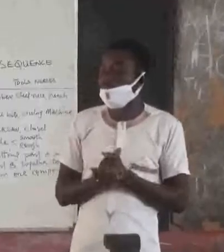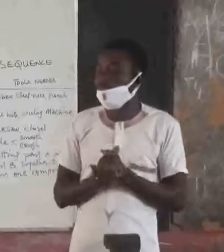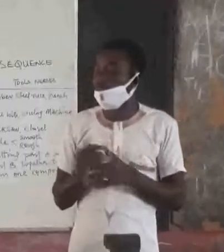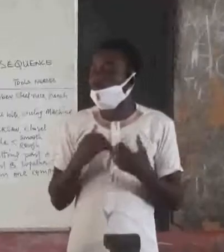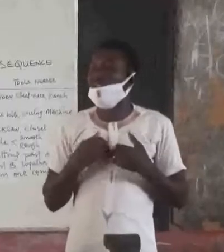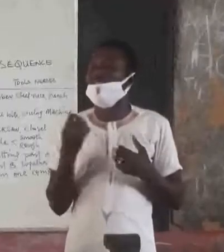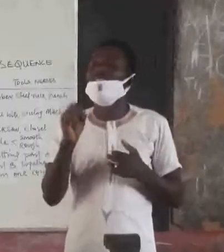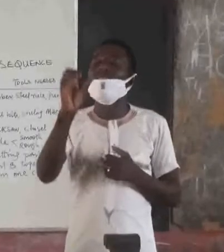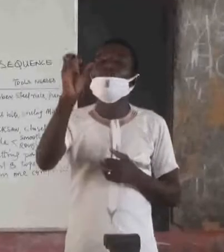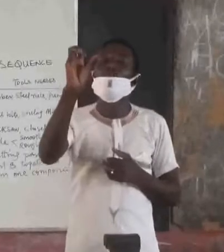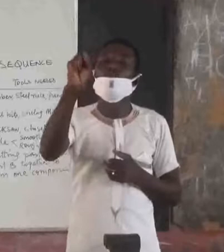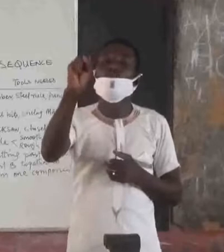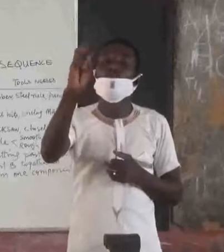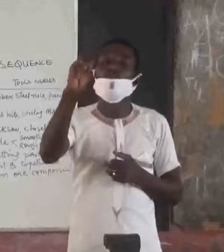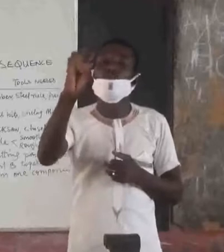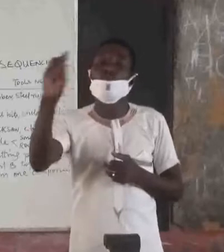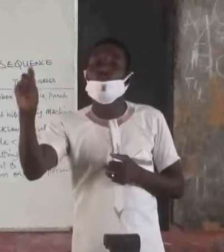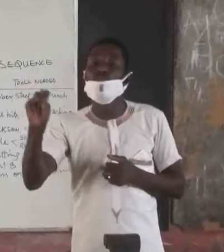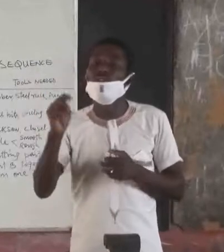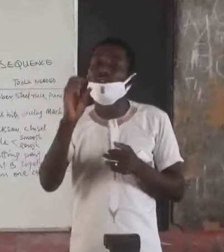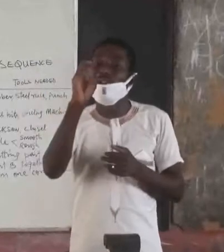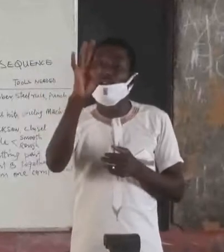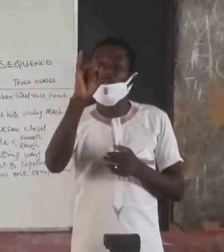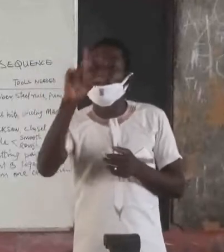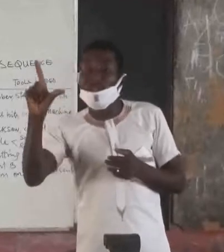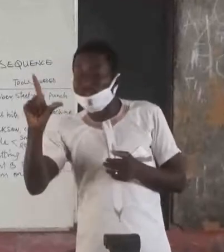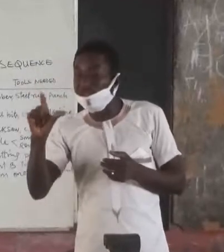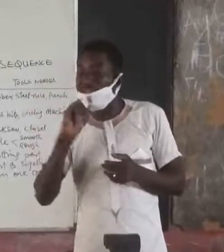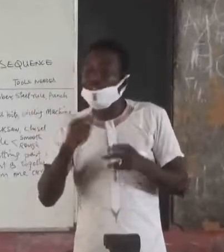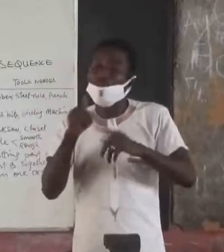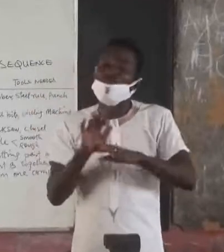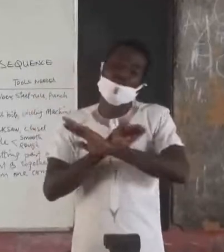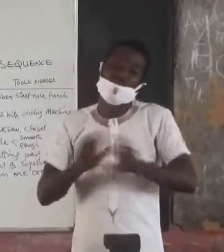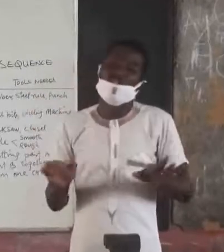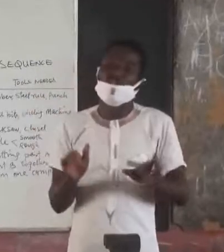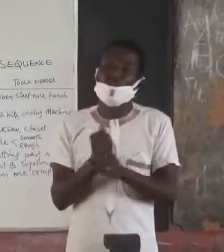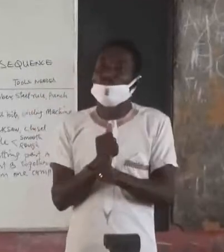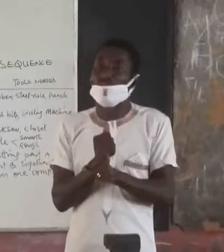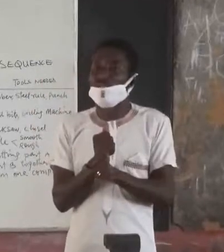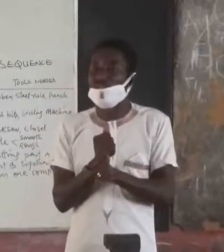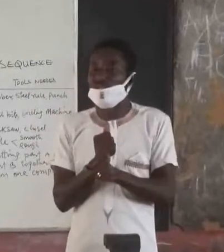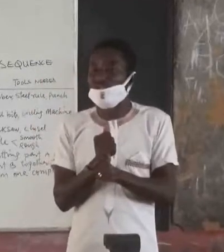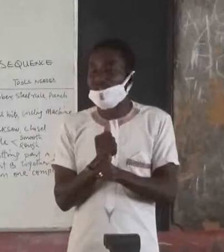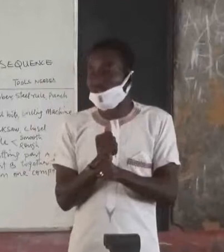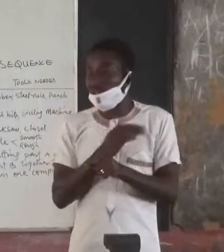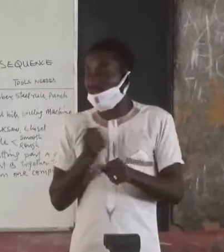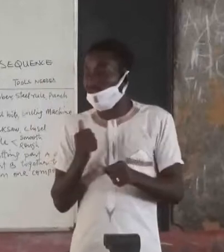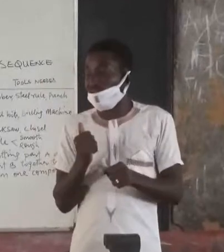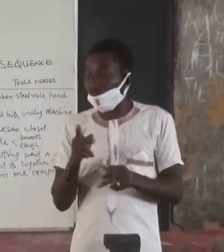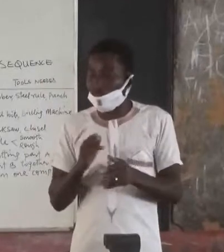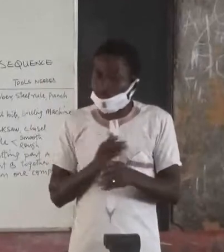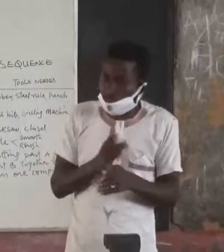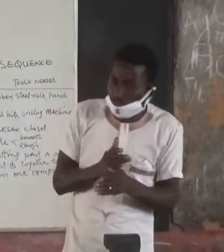we have the smooth file, and this smooth file is at the time where you are about to finish. The pressure will determine how much you cut, and you